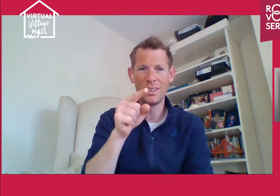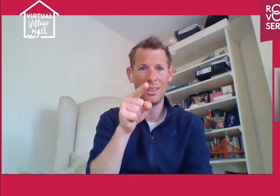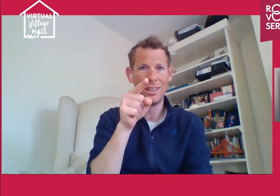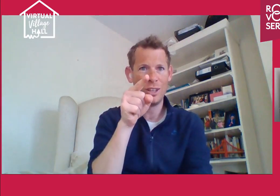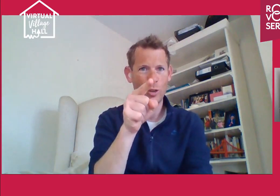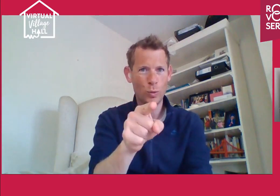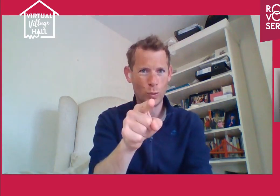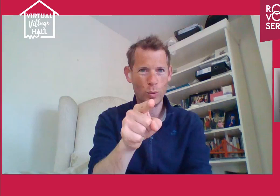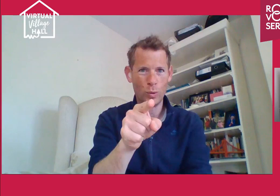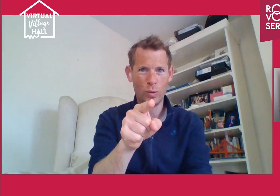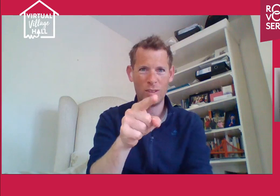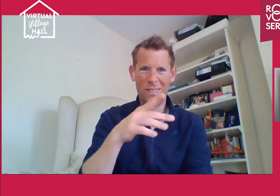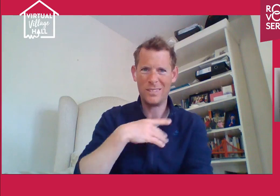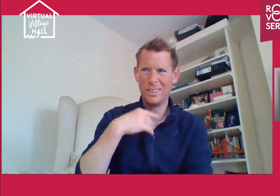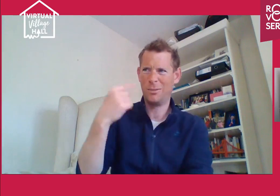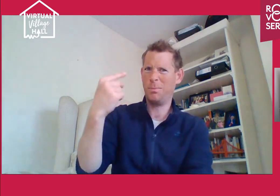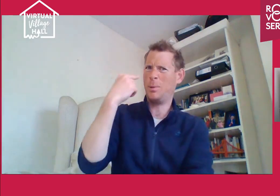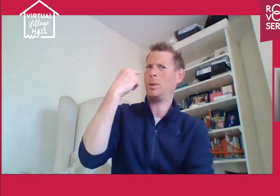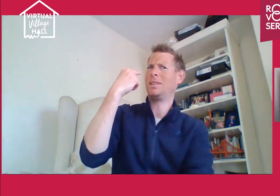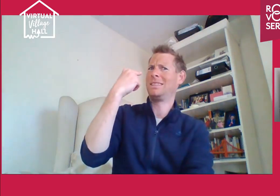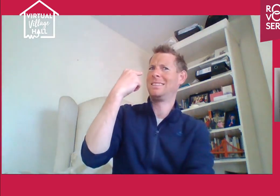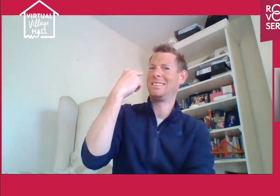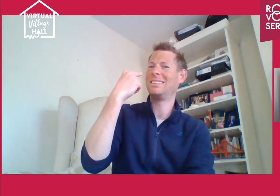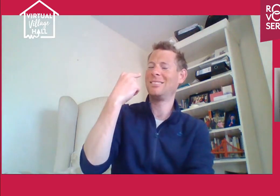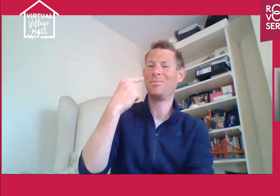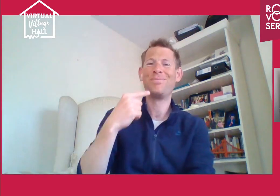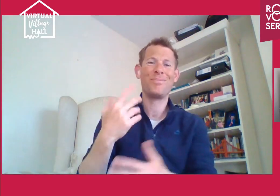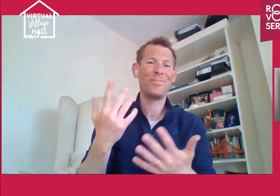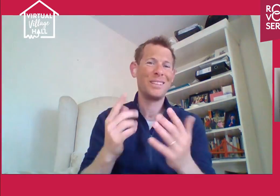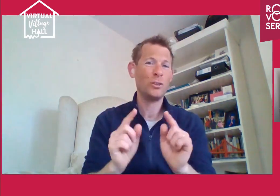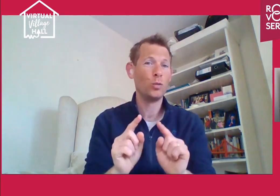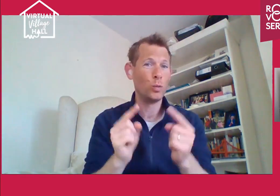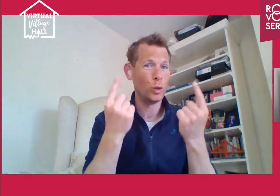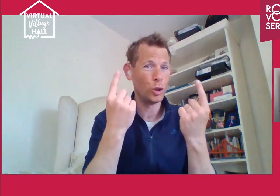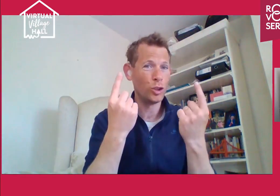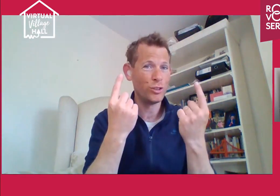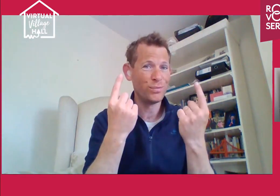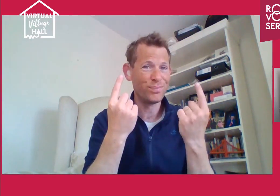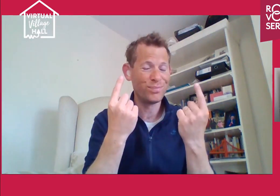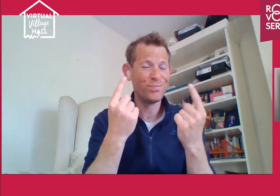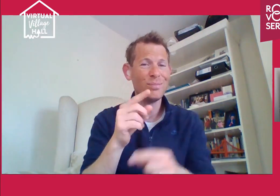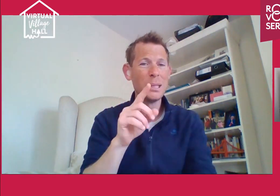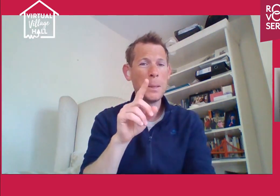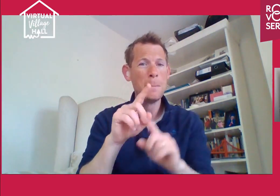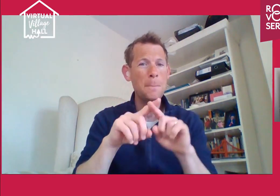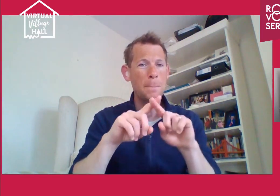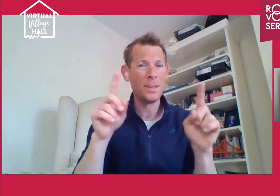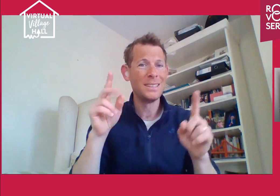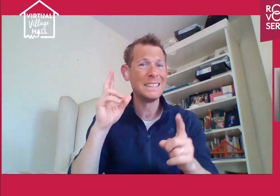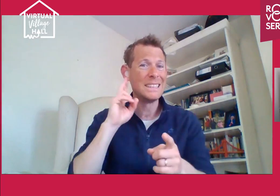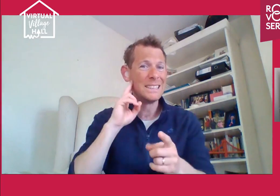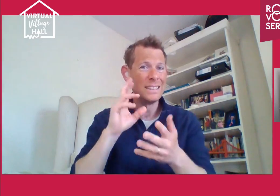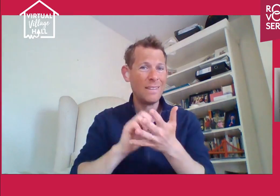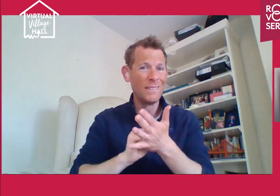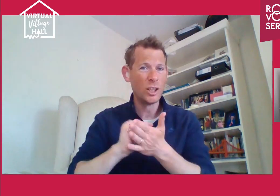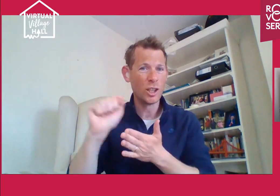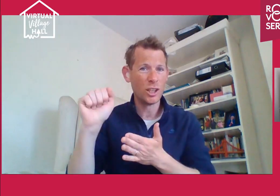Yes, it's here in culture. You kind of feel like, oh, why are you pointing at me? Maybe it feels rude, but in